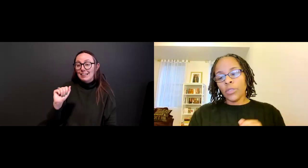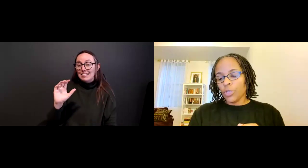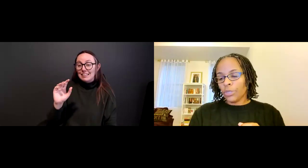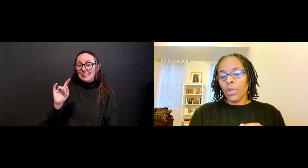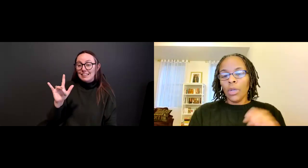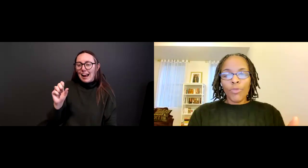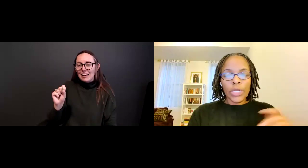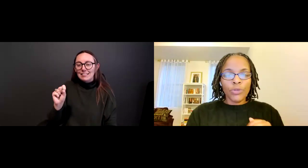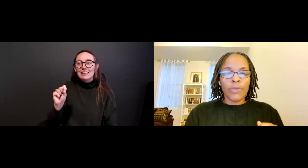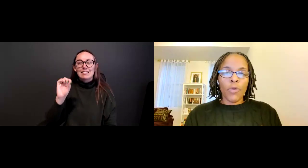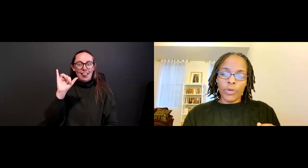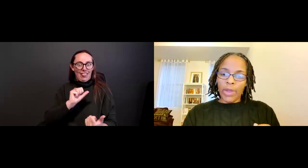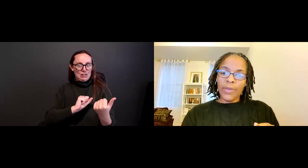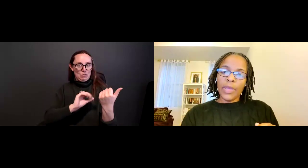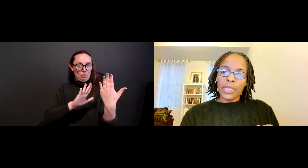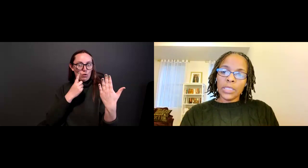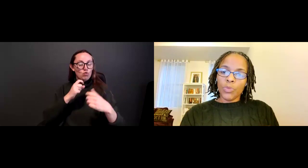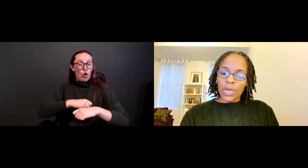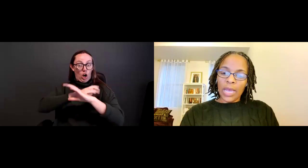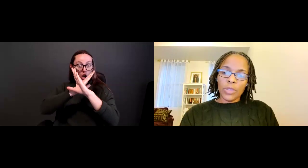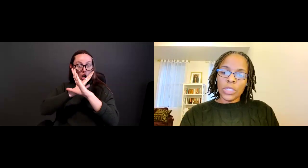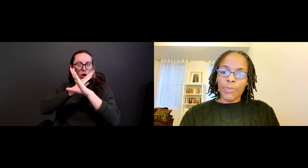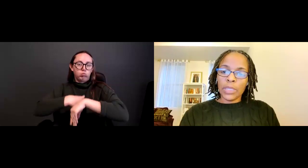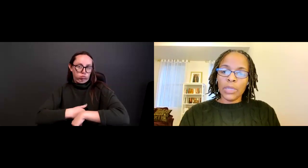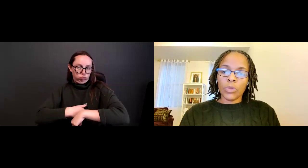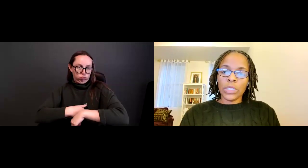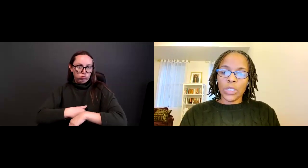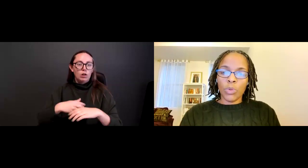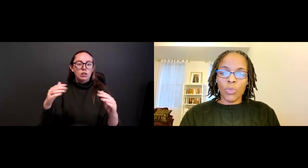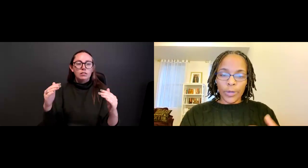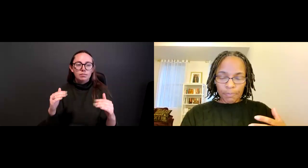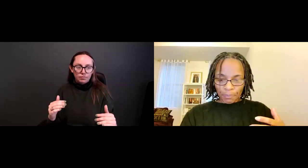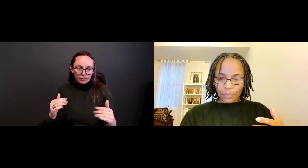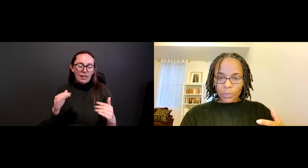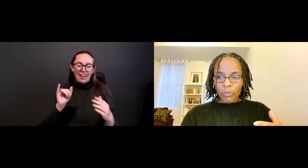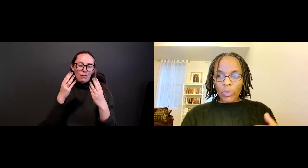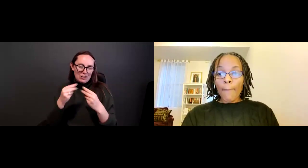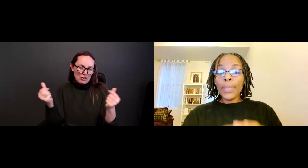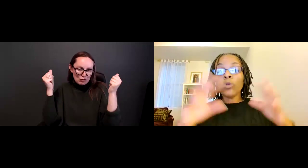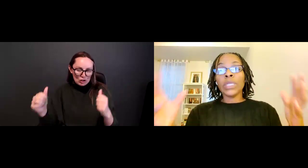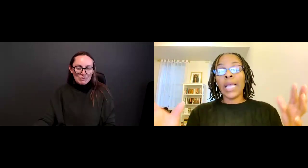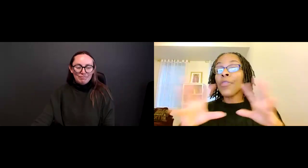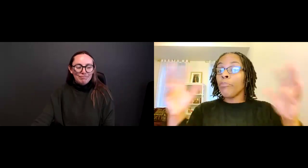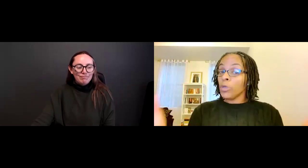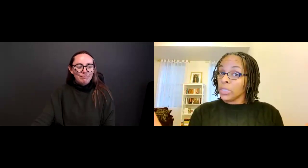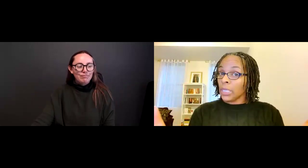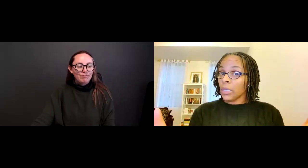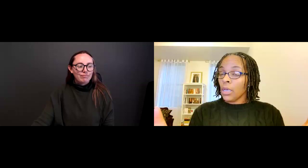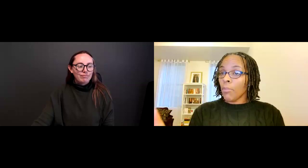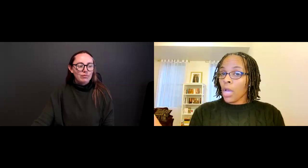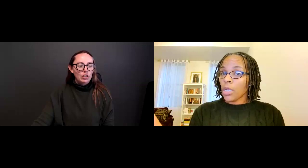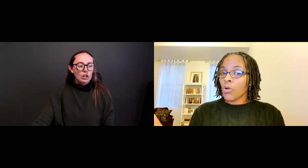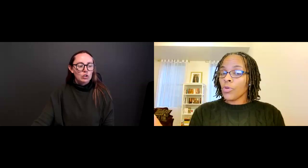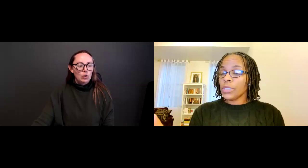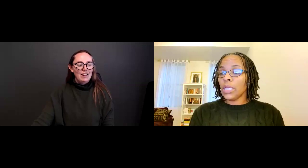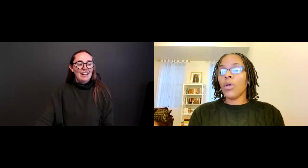to a resolution. Pretty straightforward, right? This is what I typically will teach when we're either building